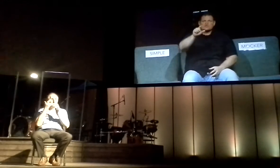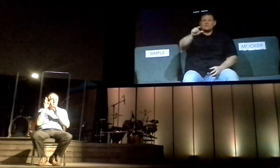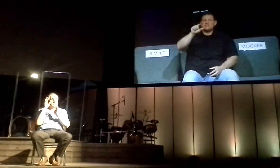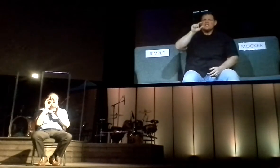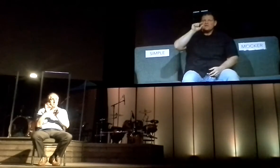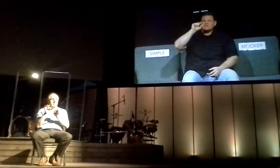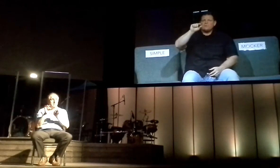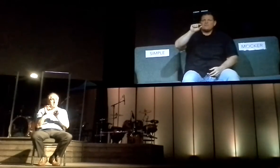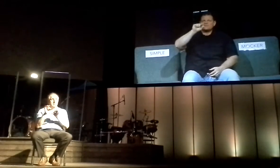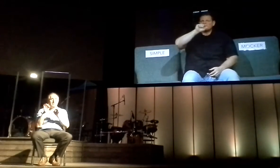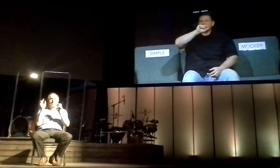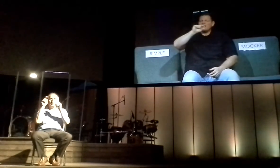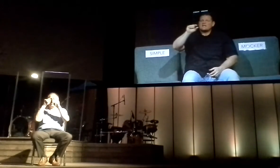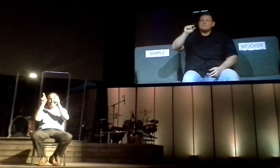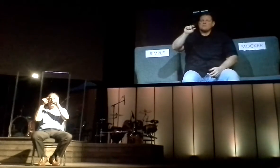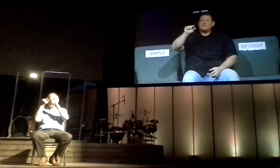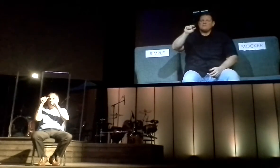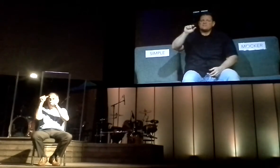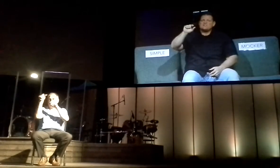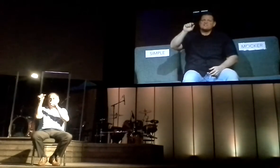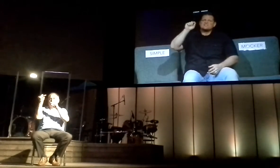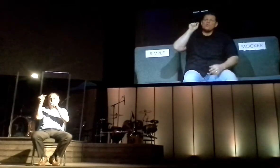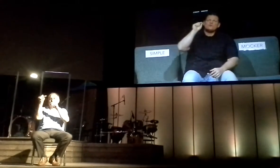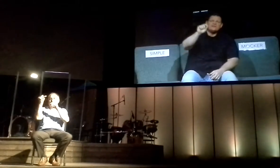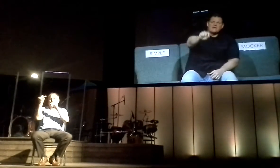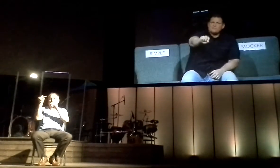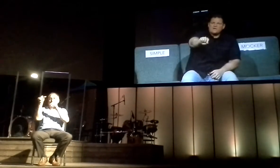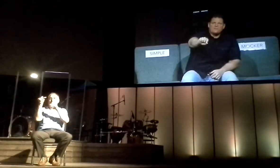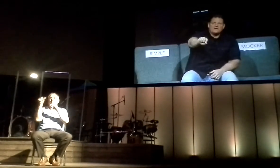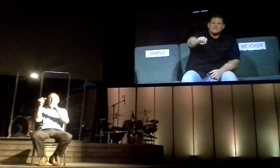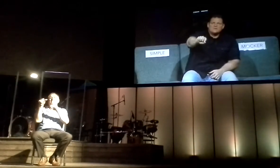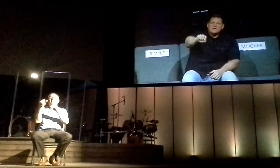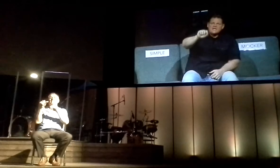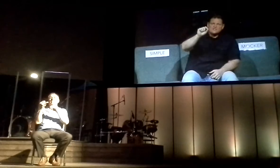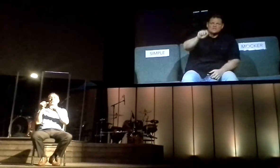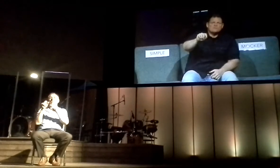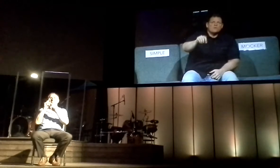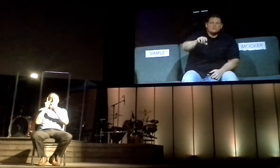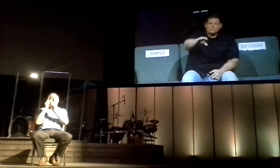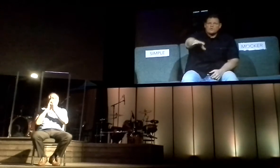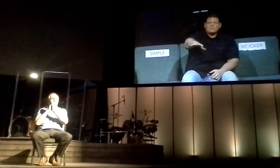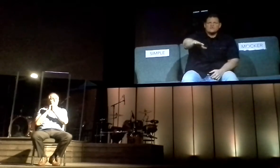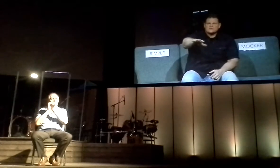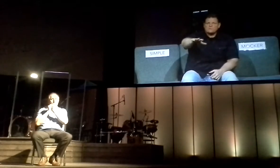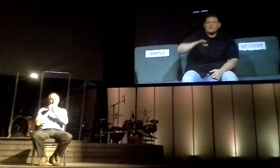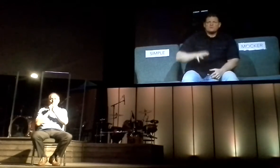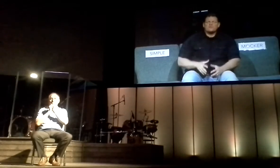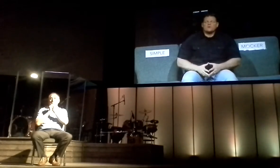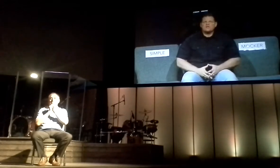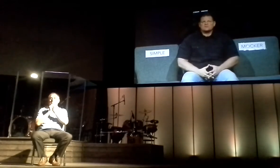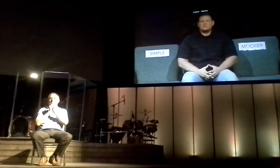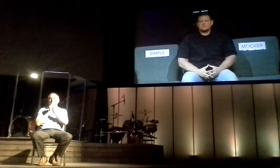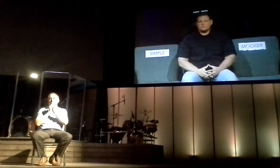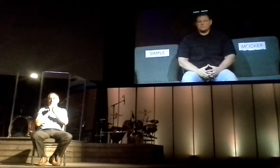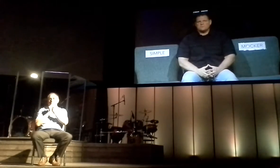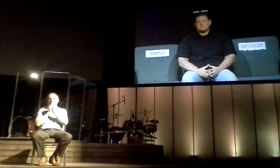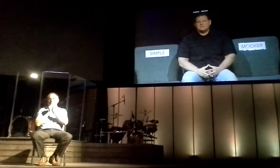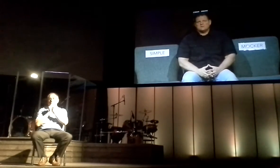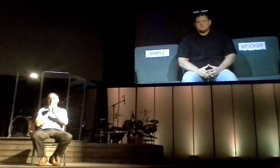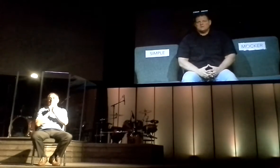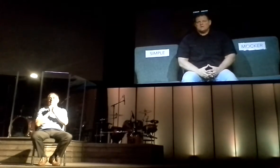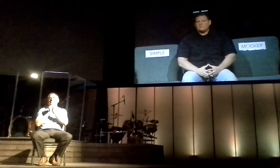On the screen, there's a button that says, today I commit my life to Jesus. Oh, click that button right now. In just a moment, you'll pray with us as we pray with everybody else in this